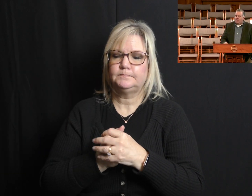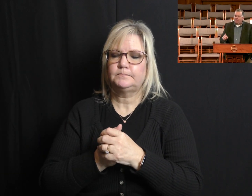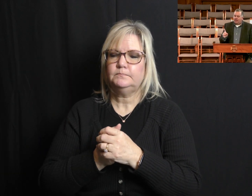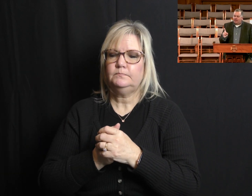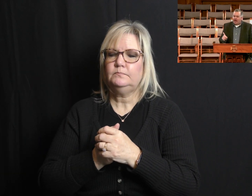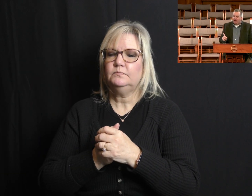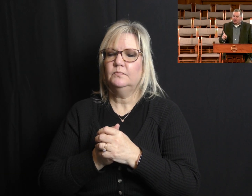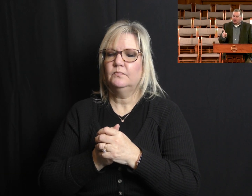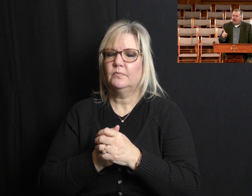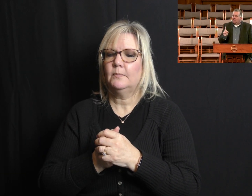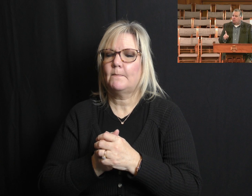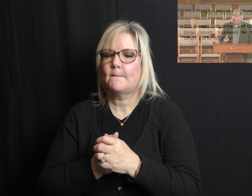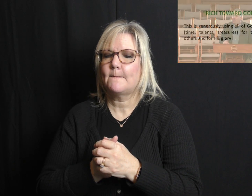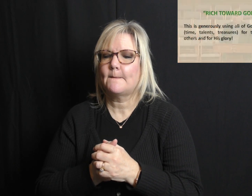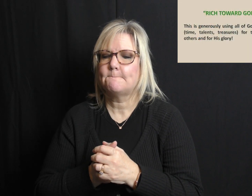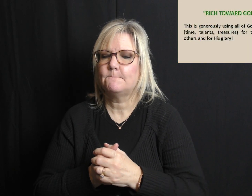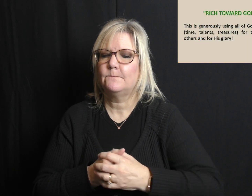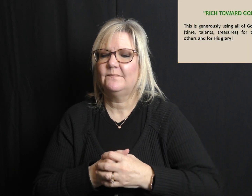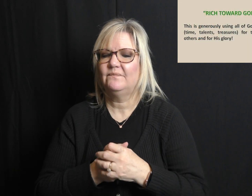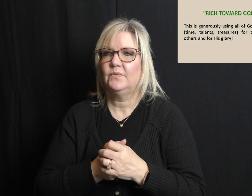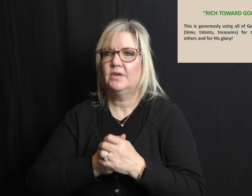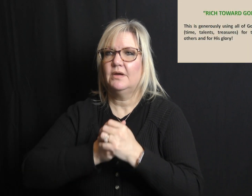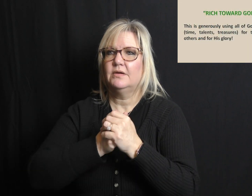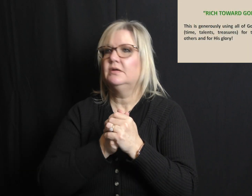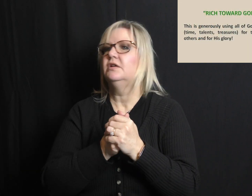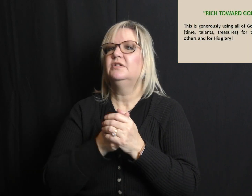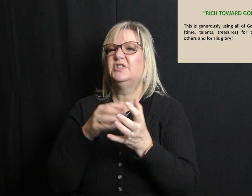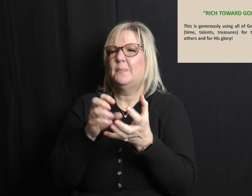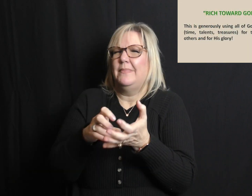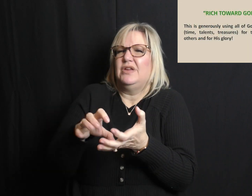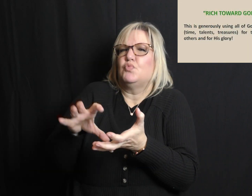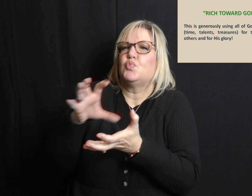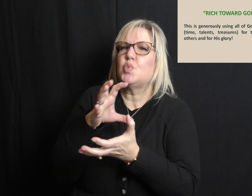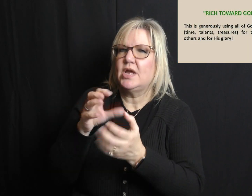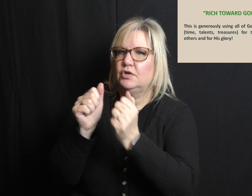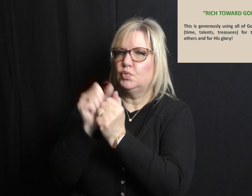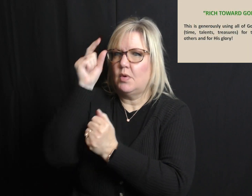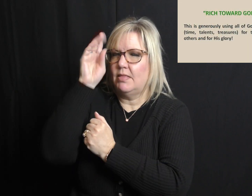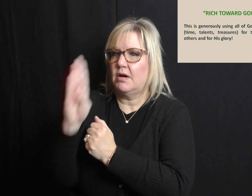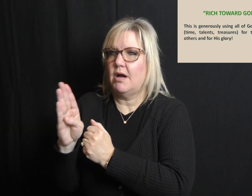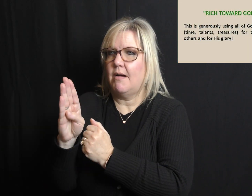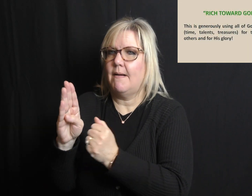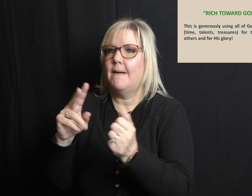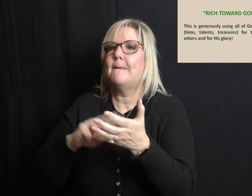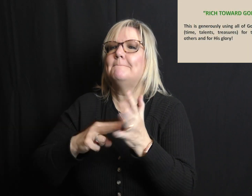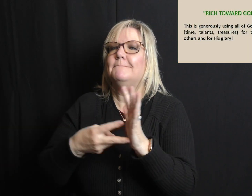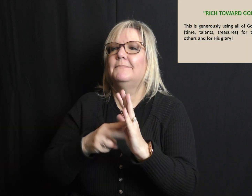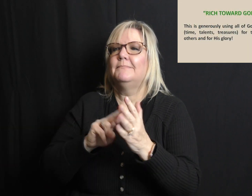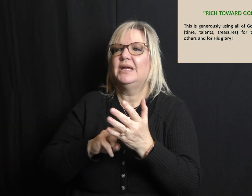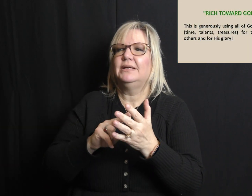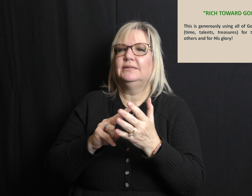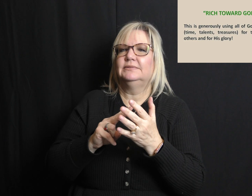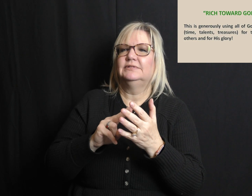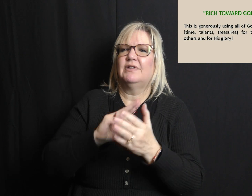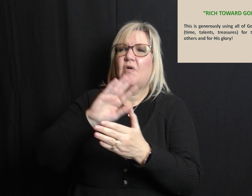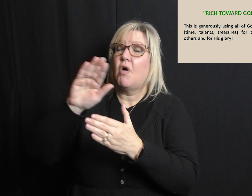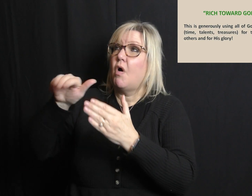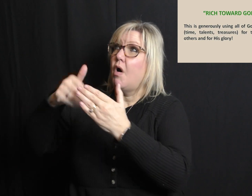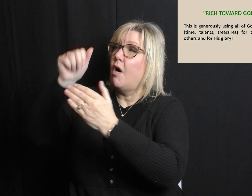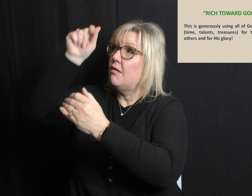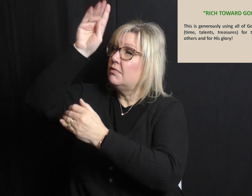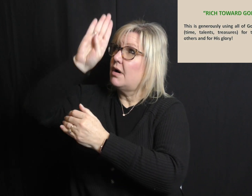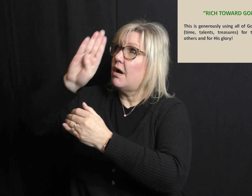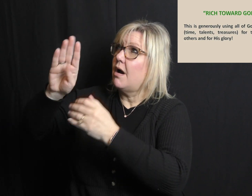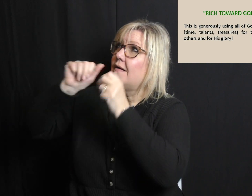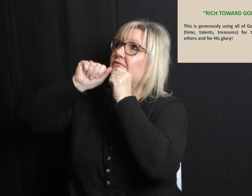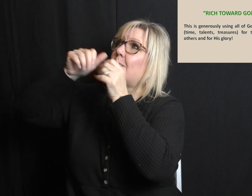to gratefully acknowledge God's providence in our life. It is giving thanks to God and acknowledging in practical ways that everything